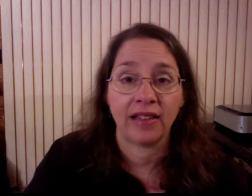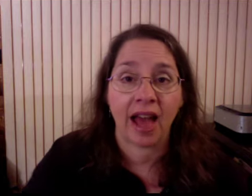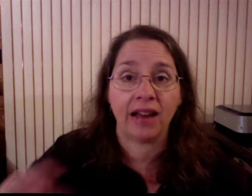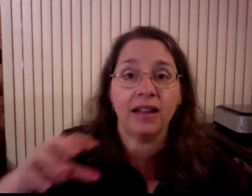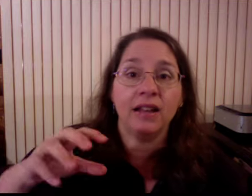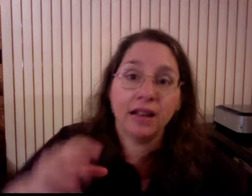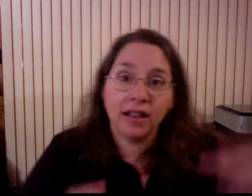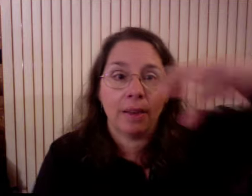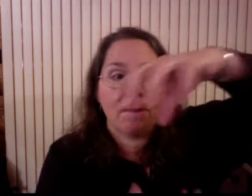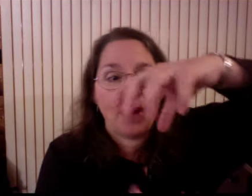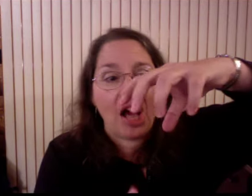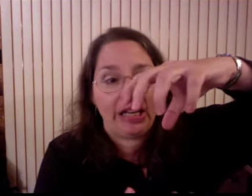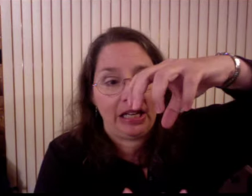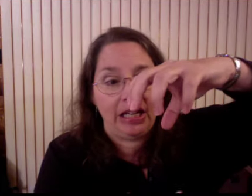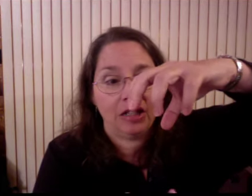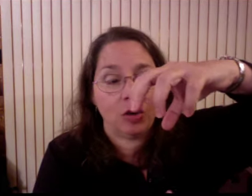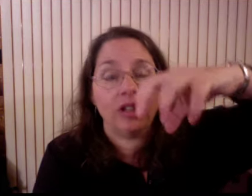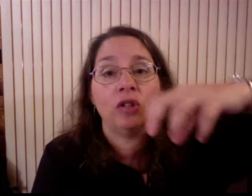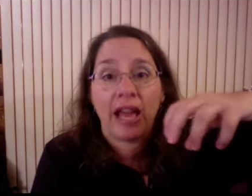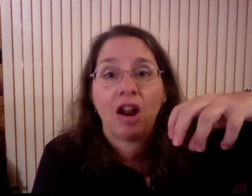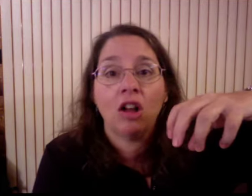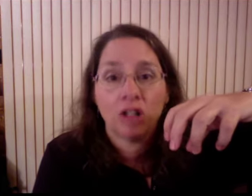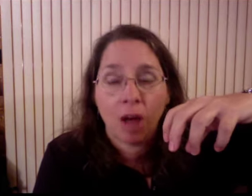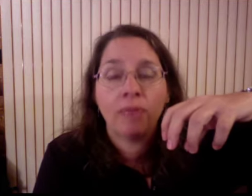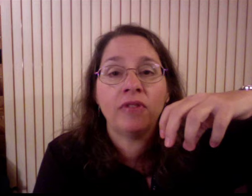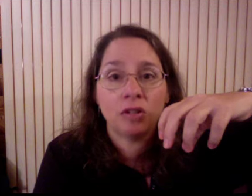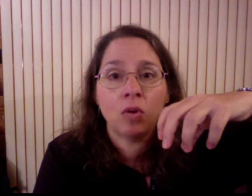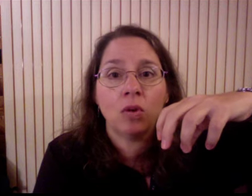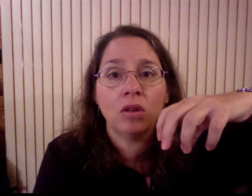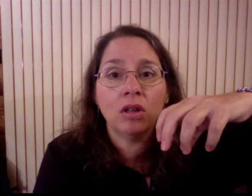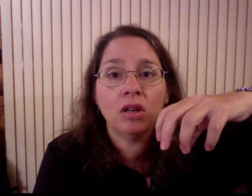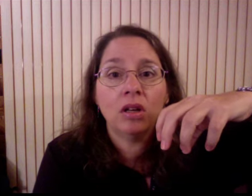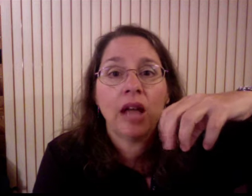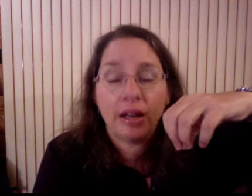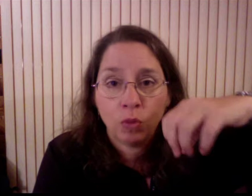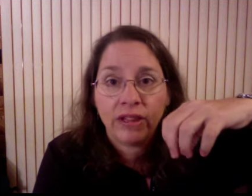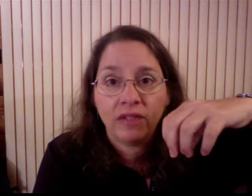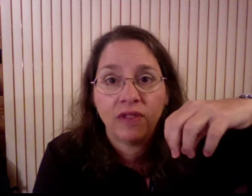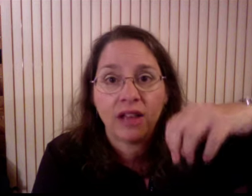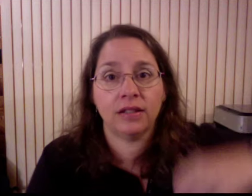that? The body is going to get on top of the soul and win the fight.